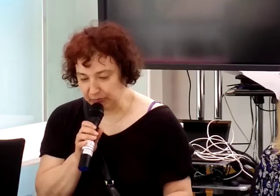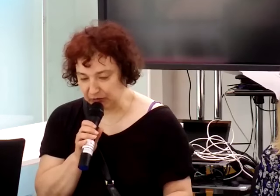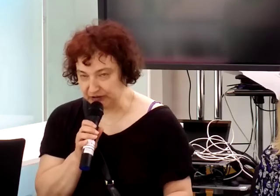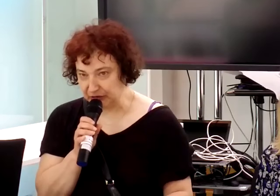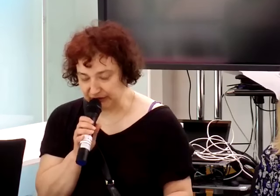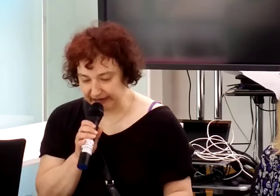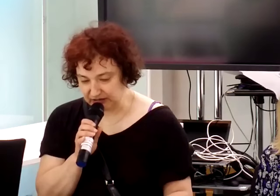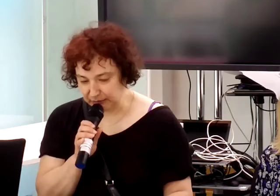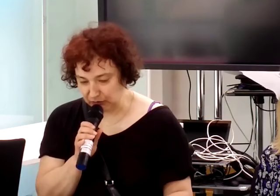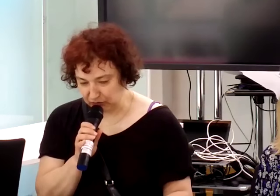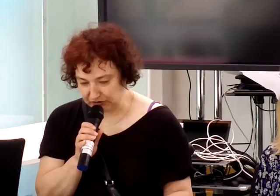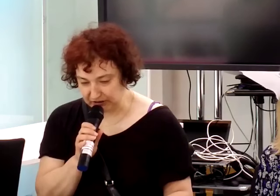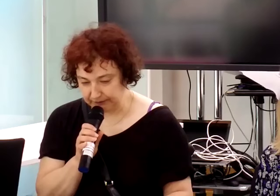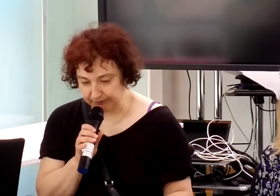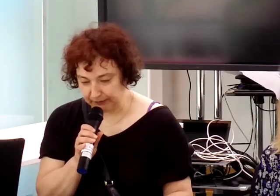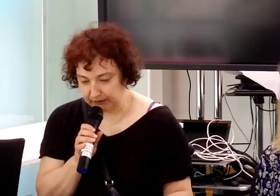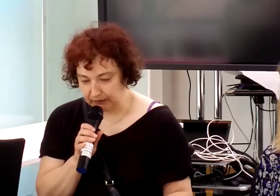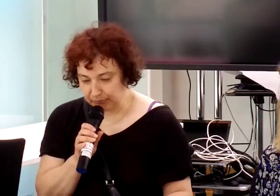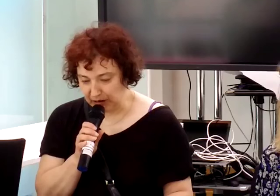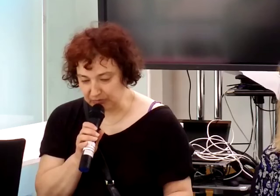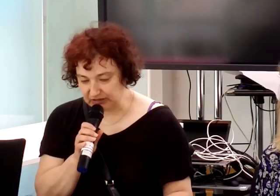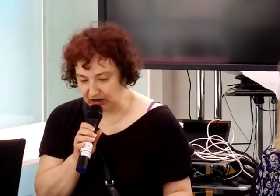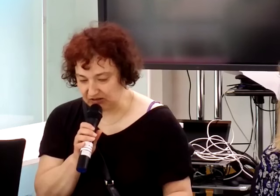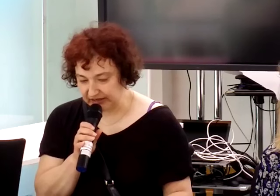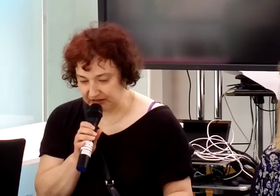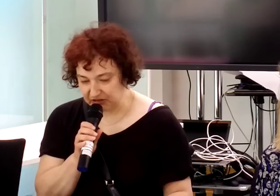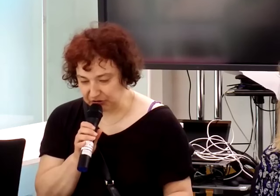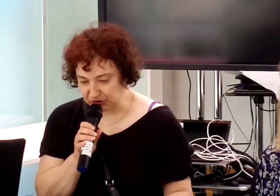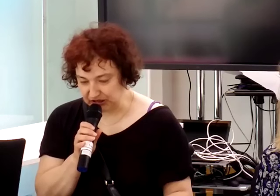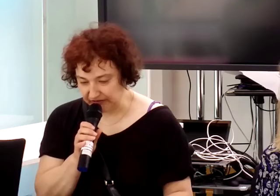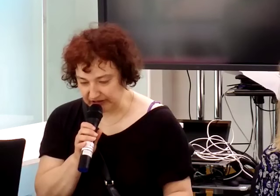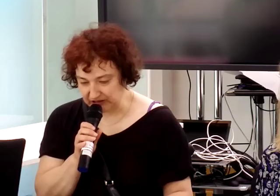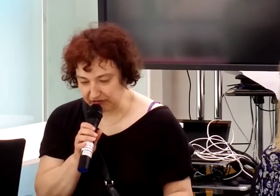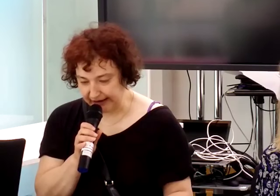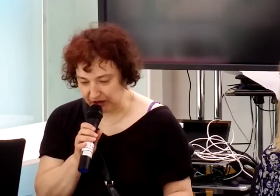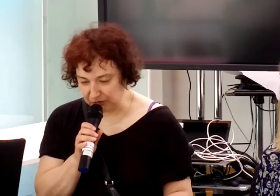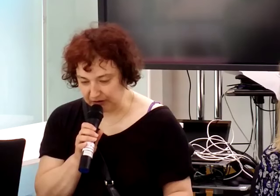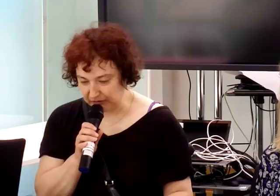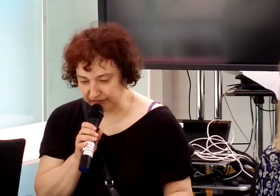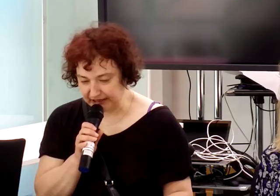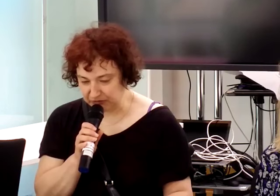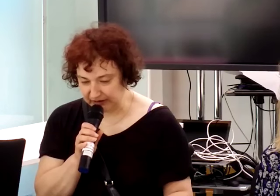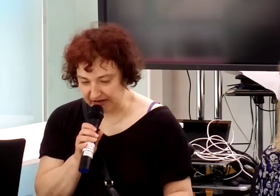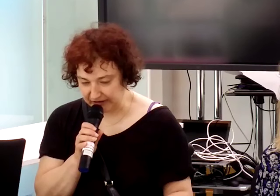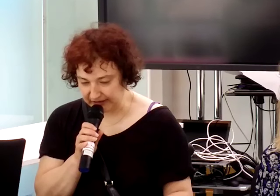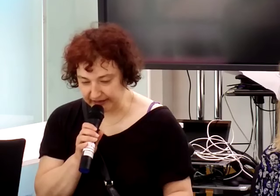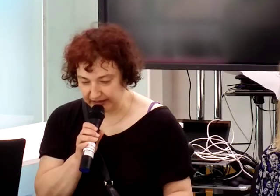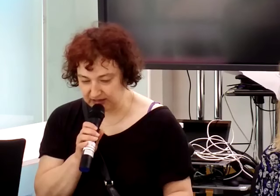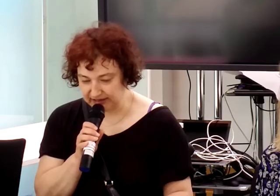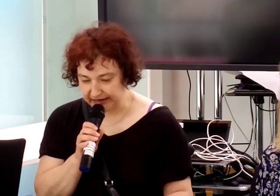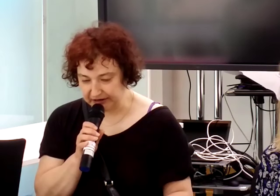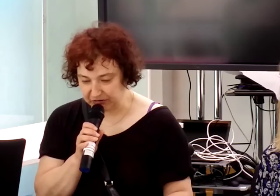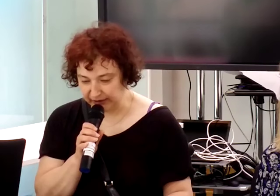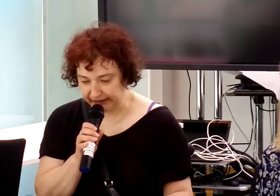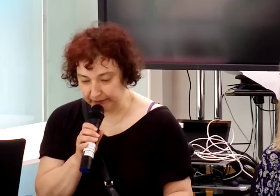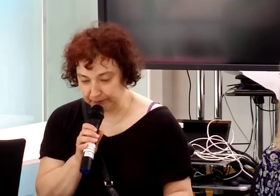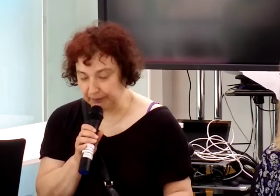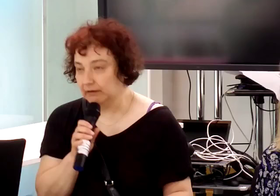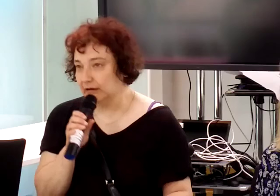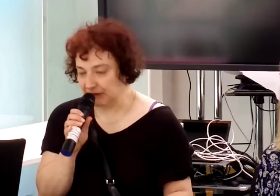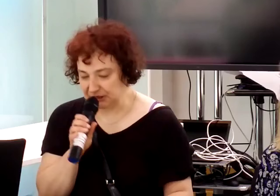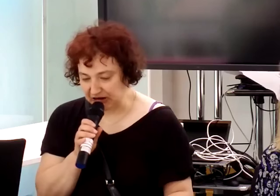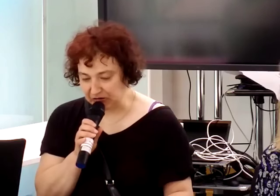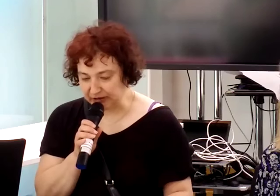disability, but we don't get support. Mums asking social services for help are threatened with having their kids taken